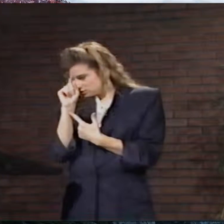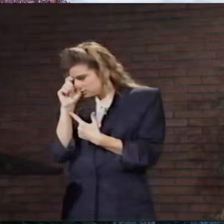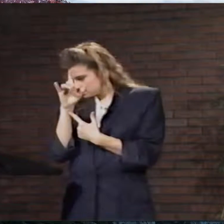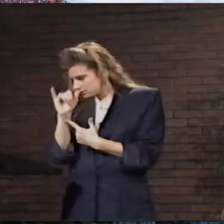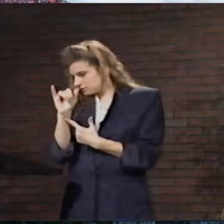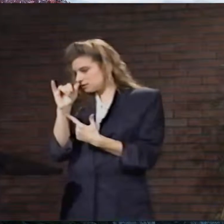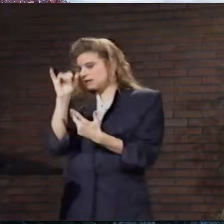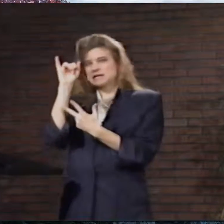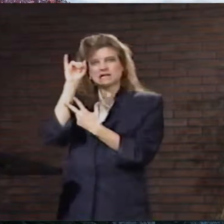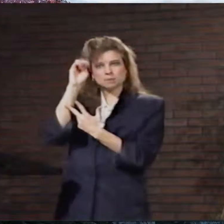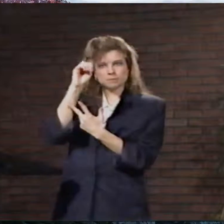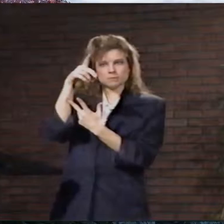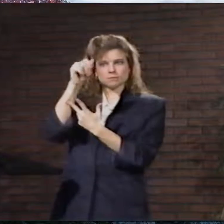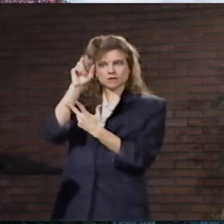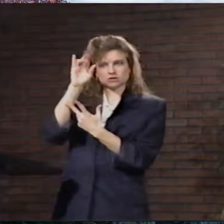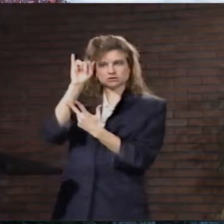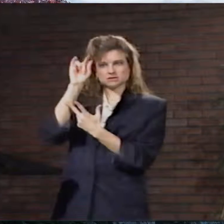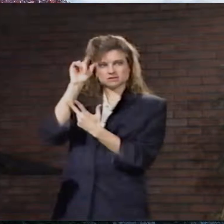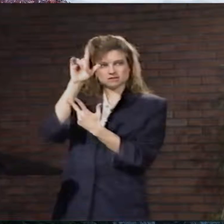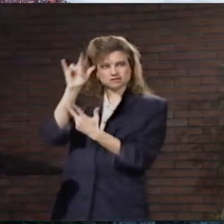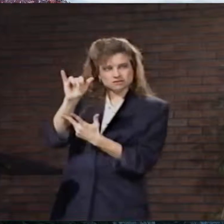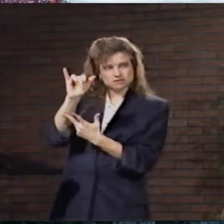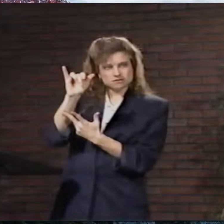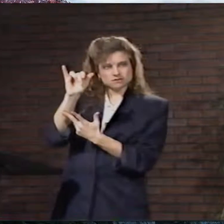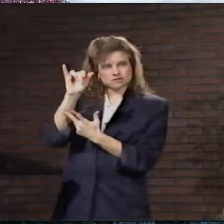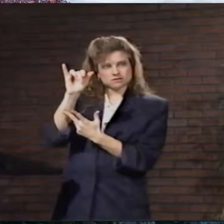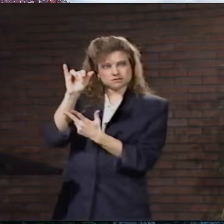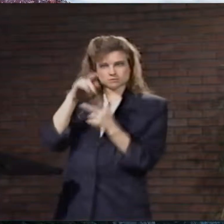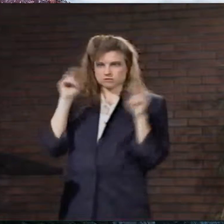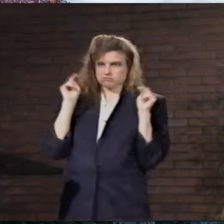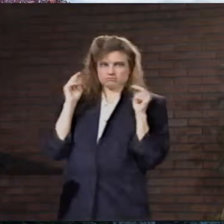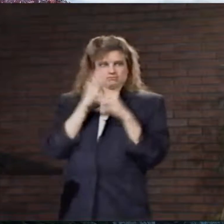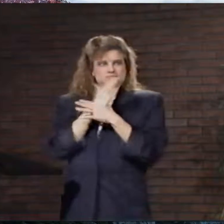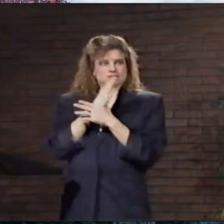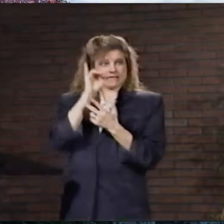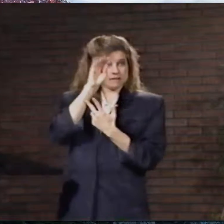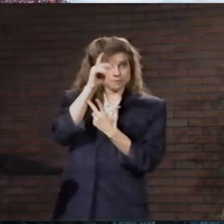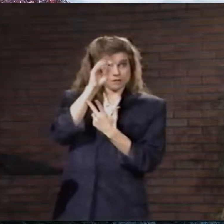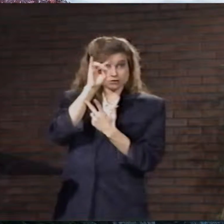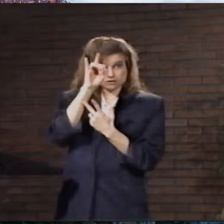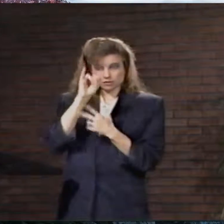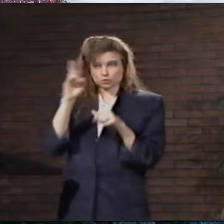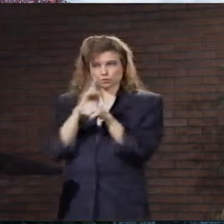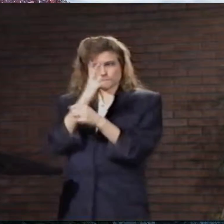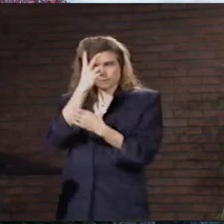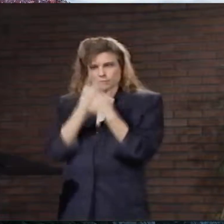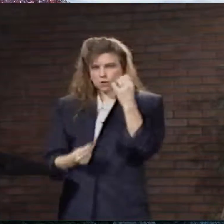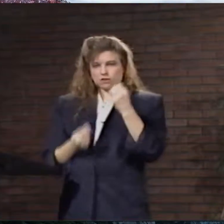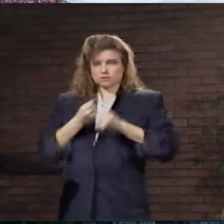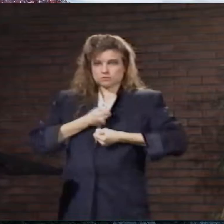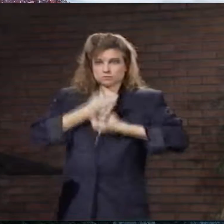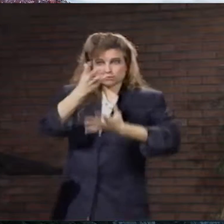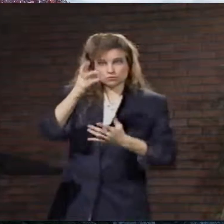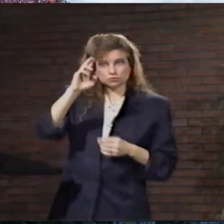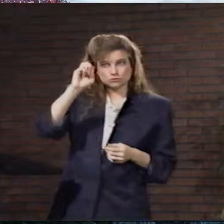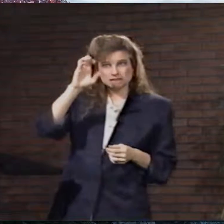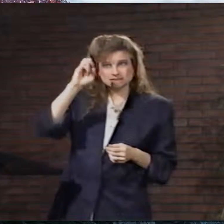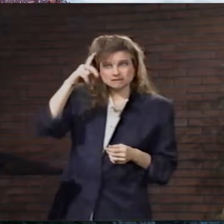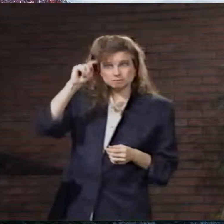accurately, that's, precisely, and impartially. That means remaining neutral.